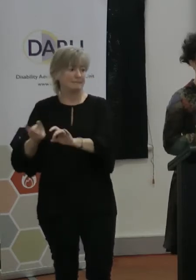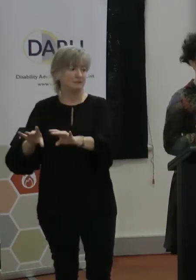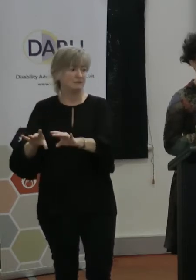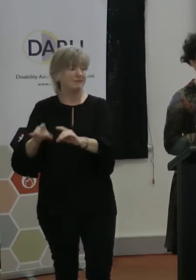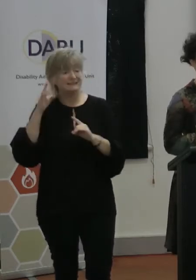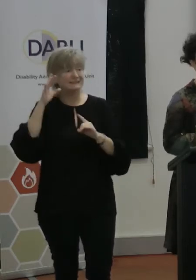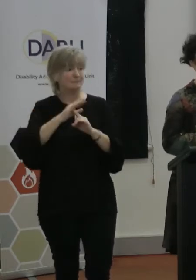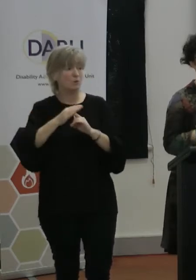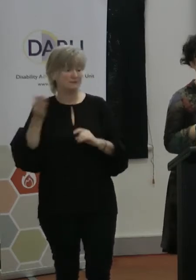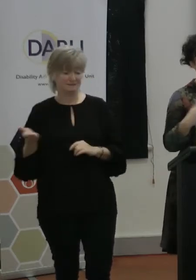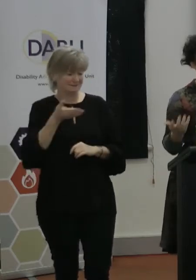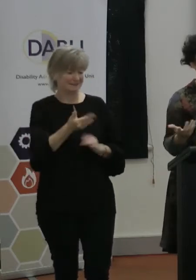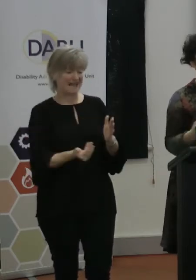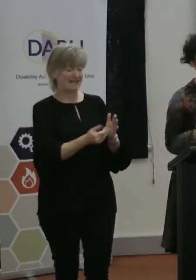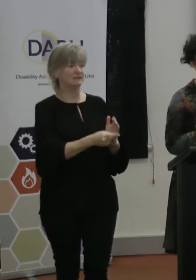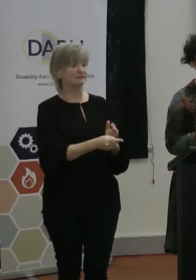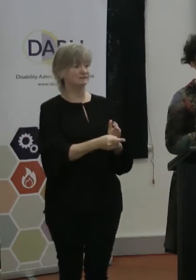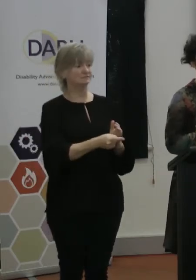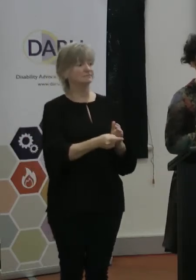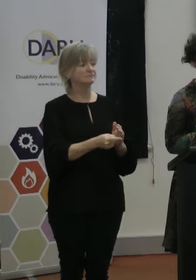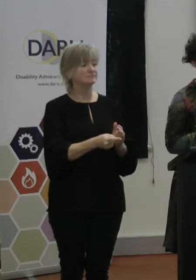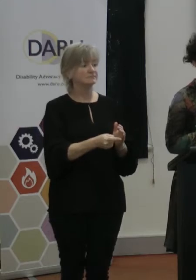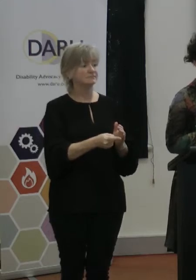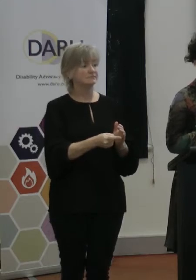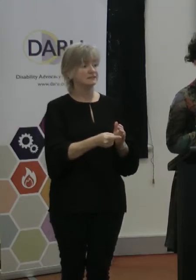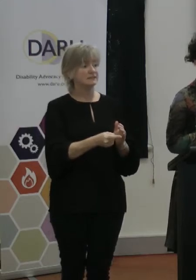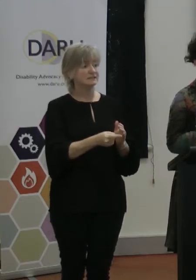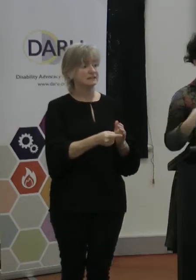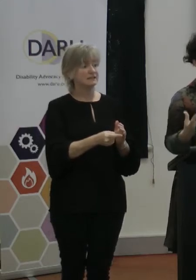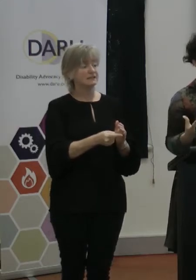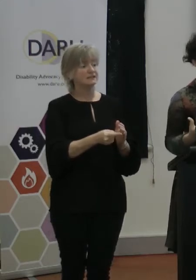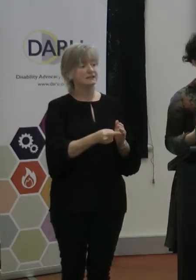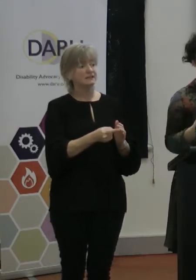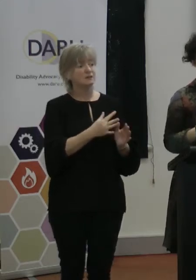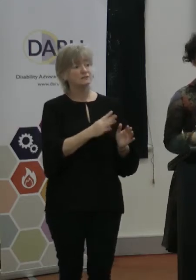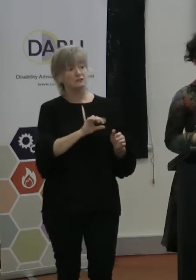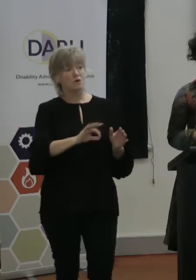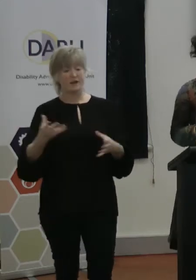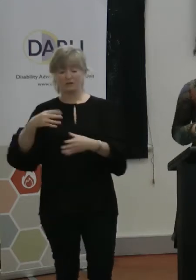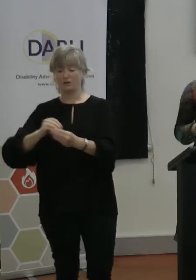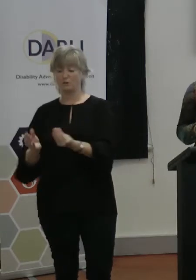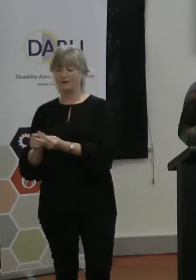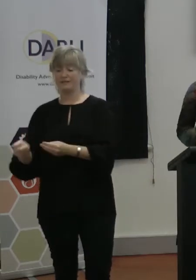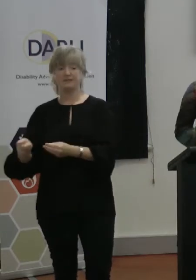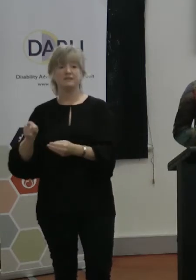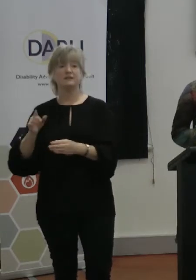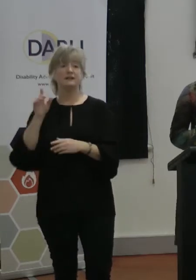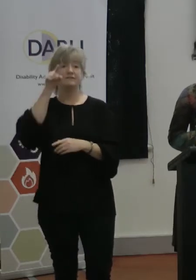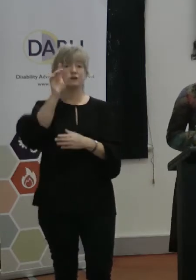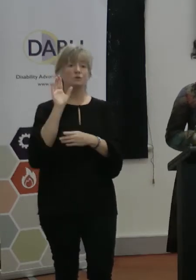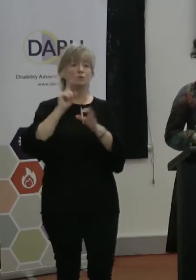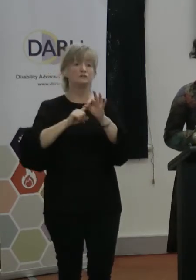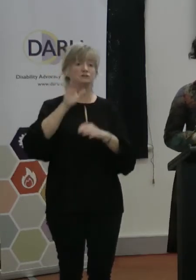built into the SDA residency agreement that doesn't extend to a tenancy agreement. Sorry, yes, down the back.